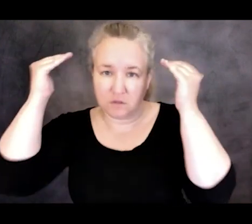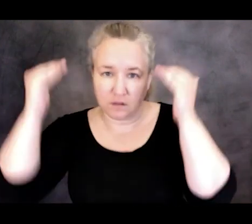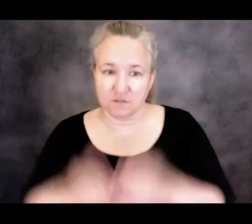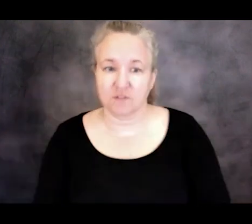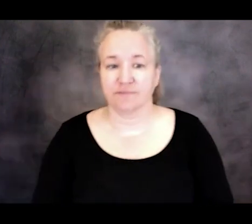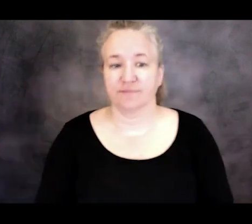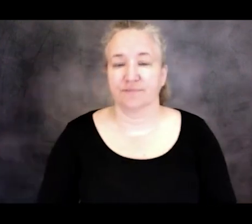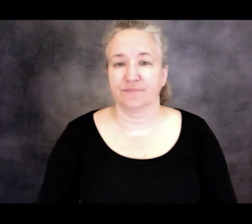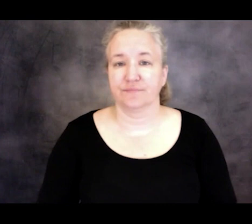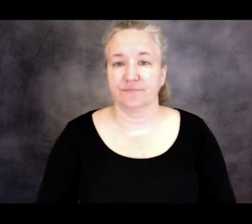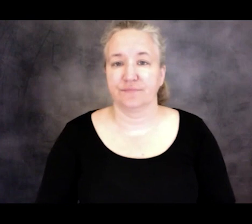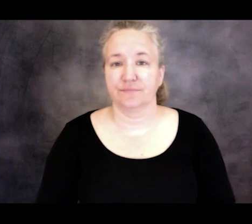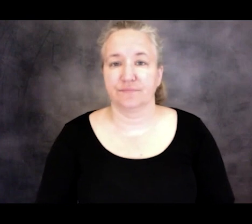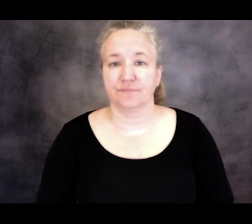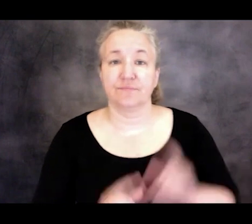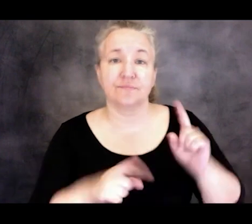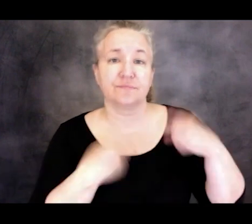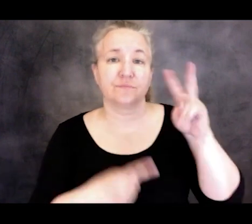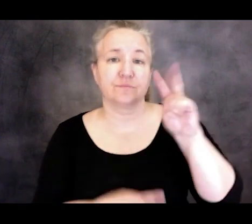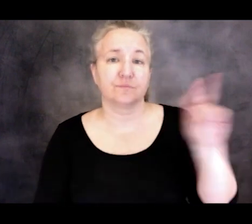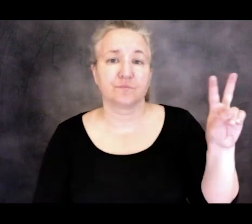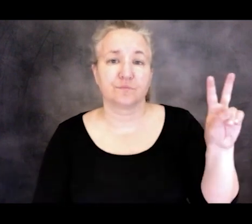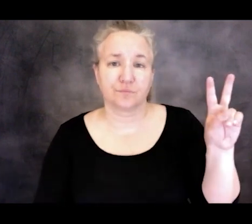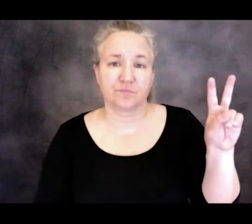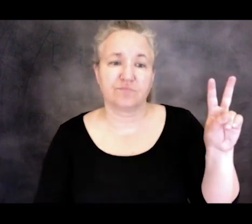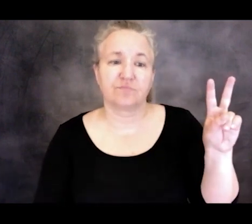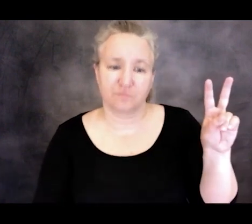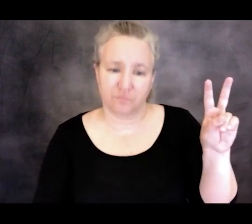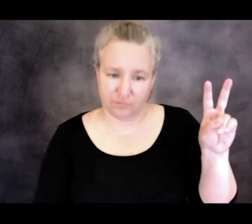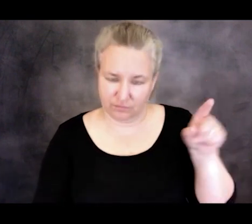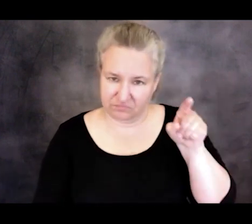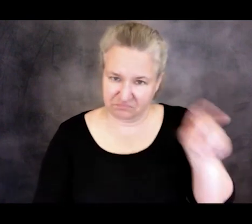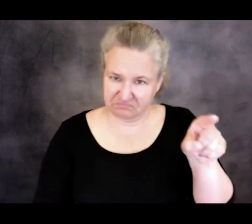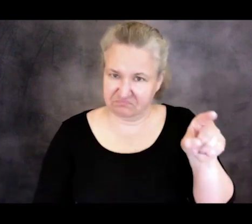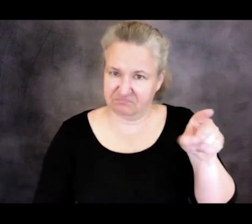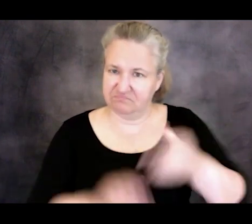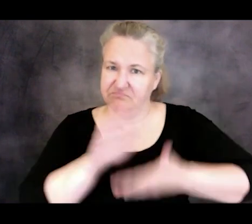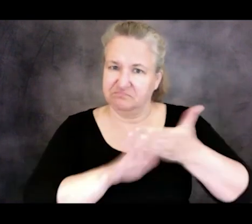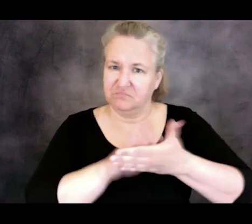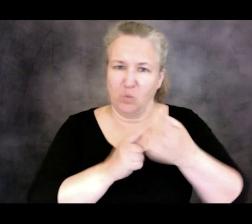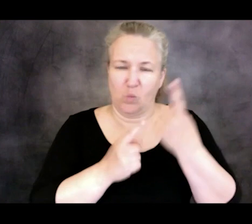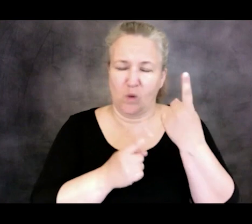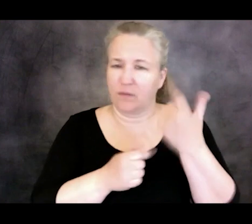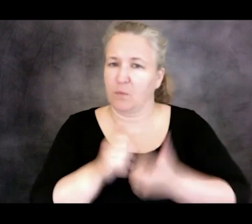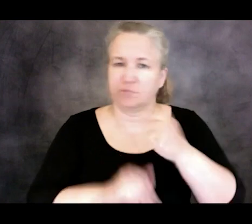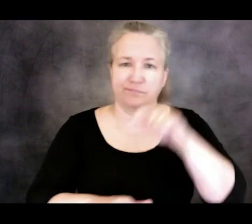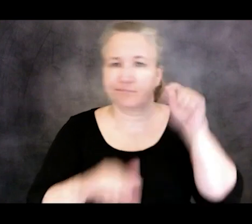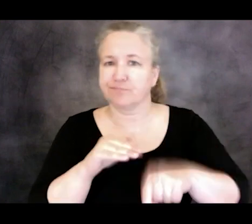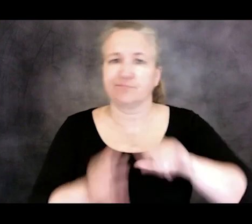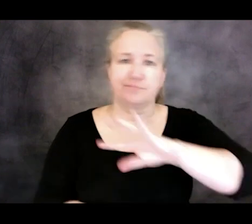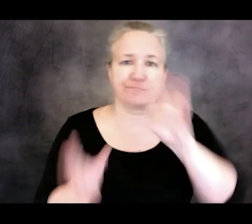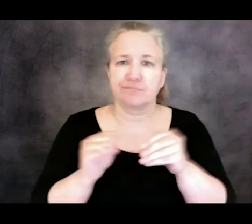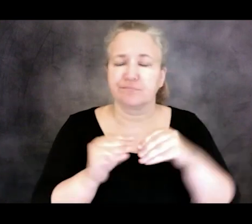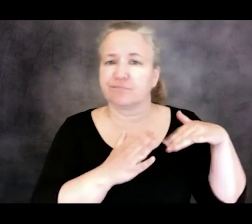since 2002, Professor Gonzales has carried out one of the most comprehensive studies of undocumented immigrants in the